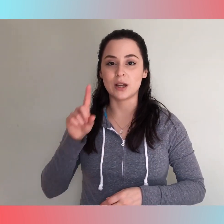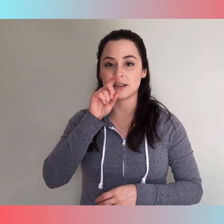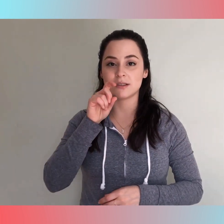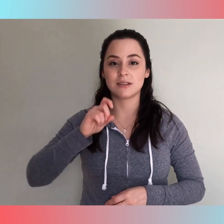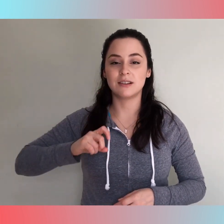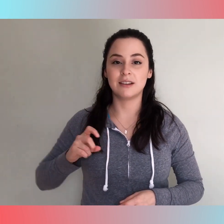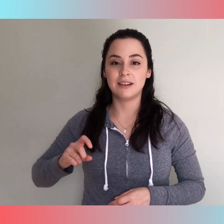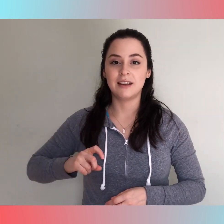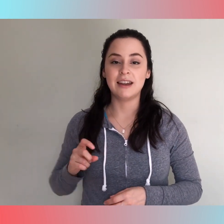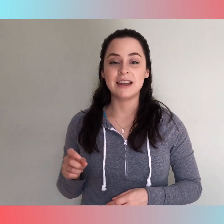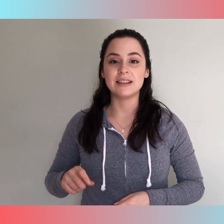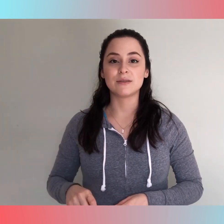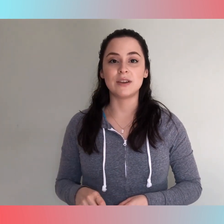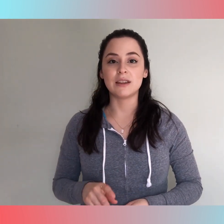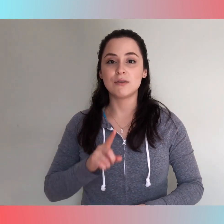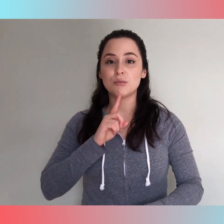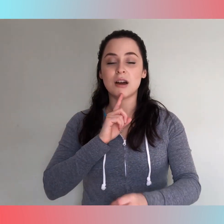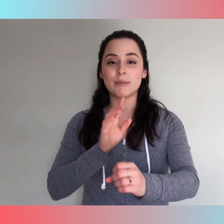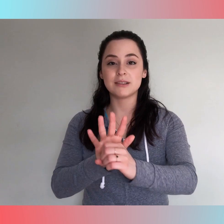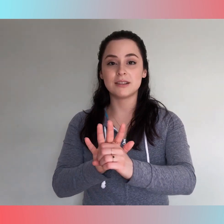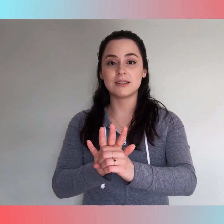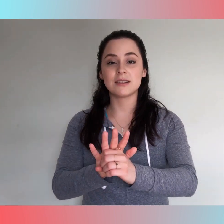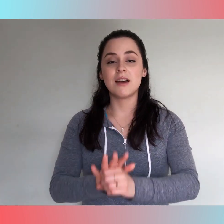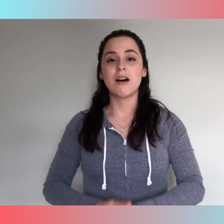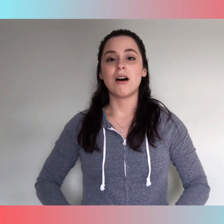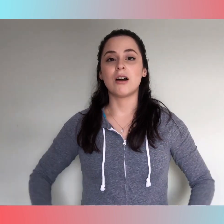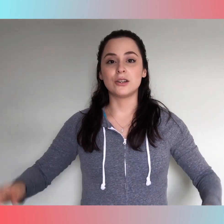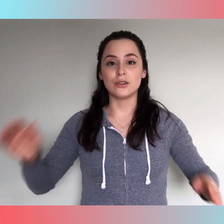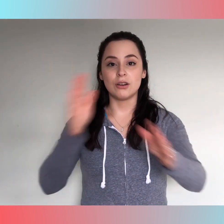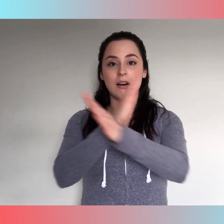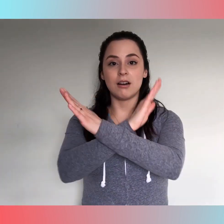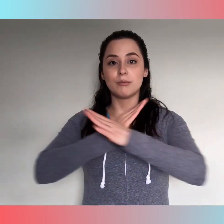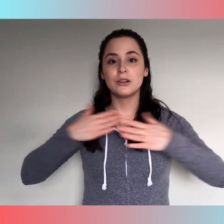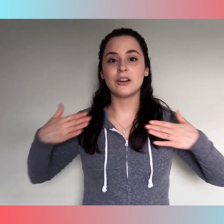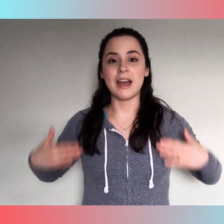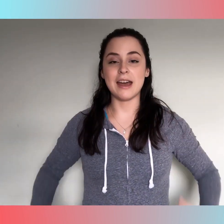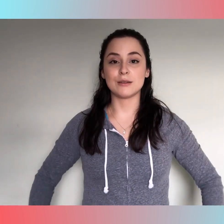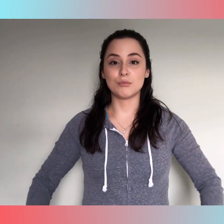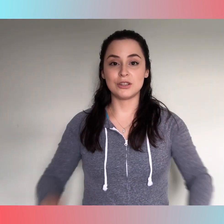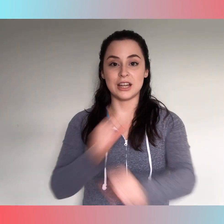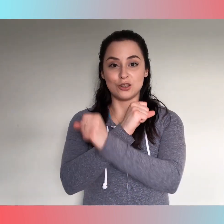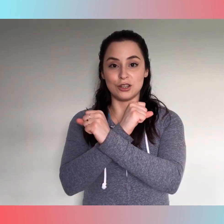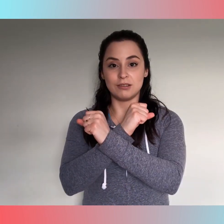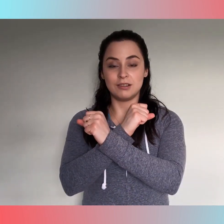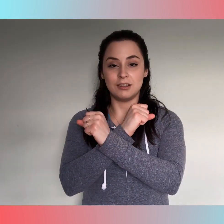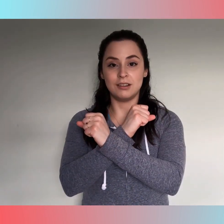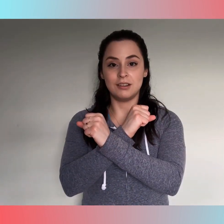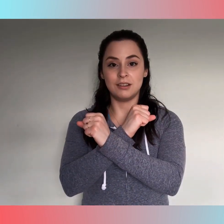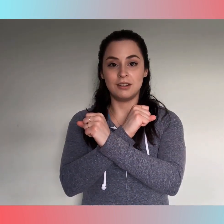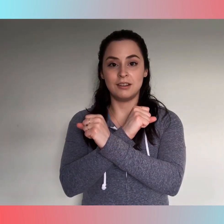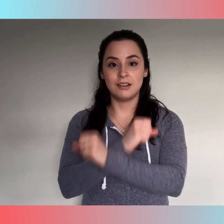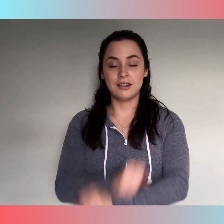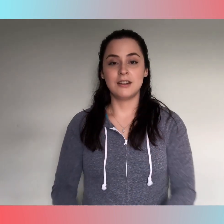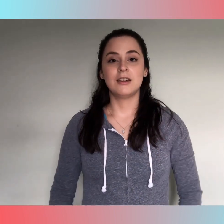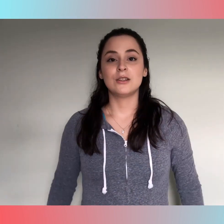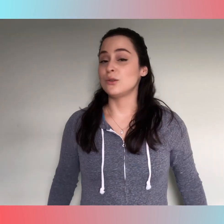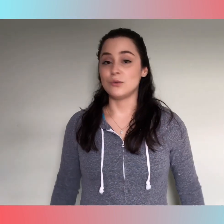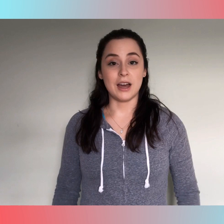wings. His faithful promises are your armor and protection. Do not